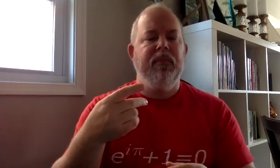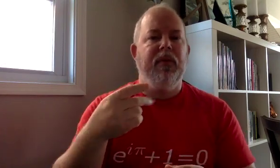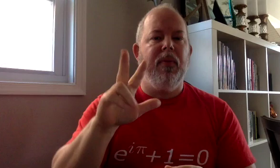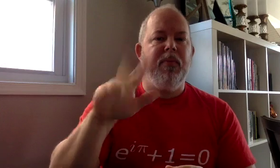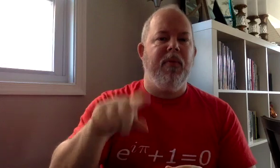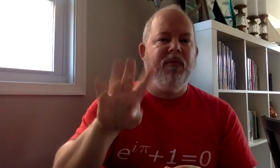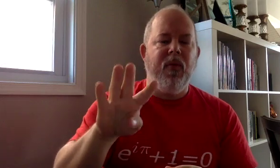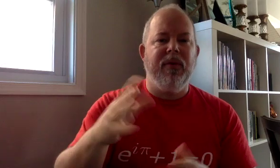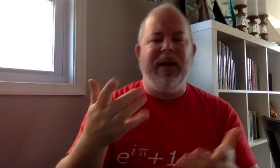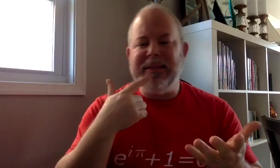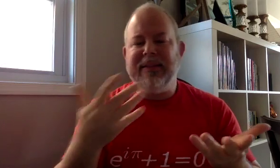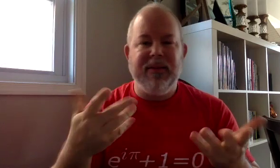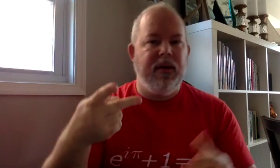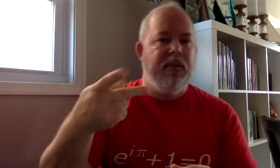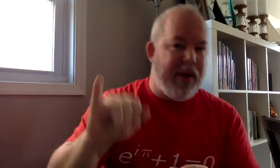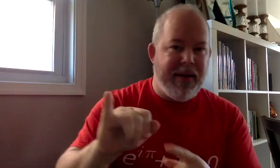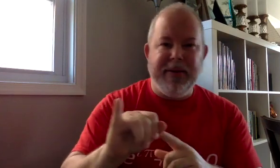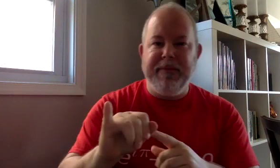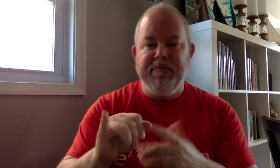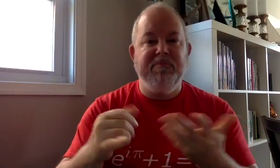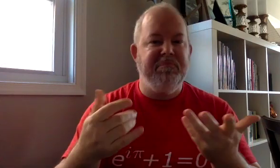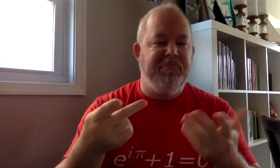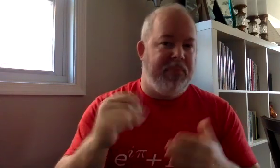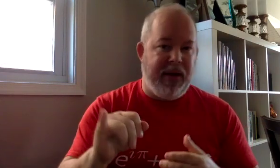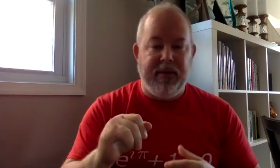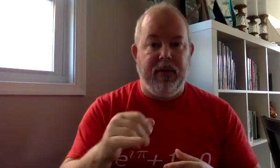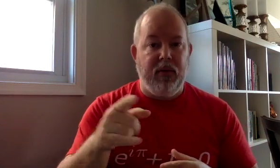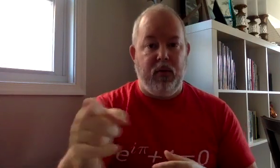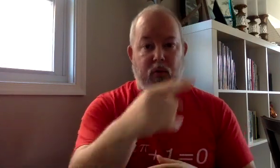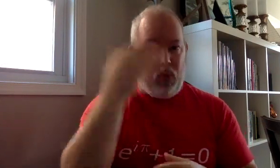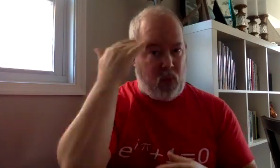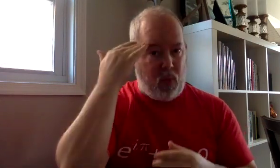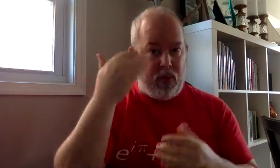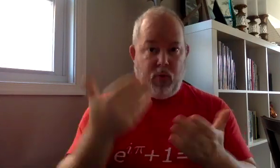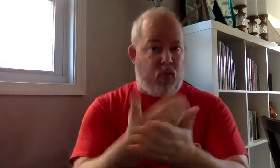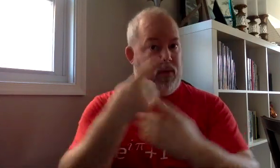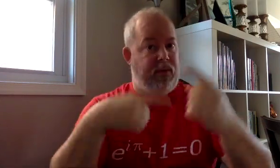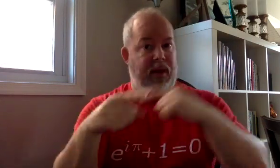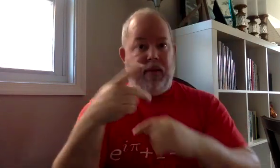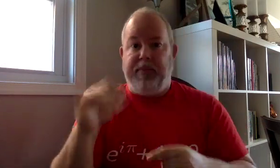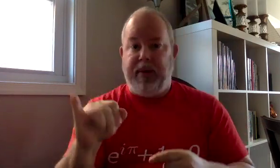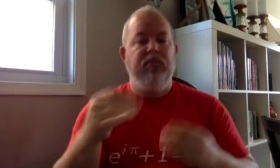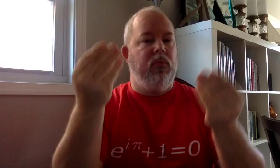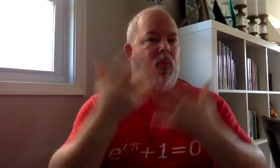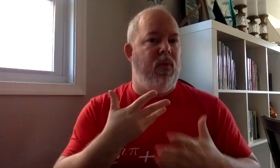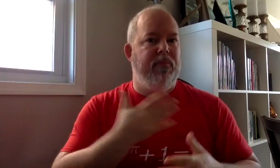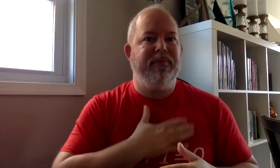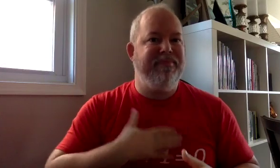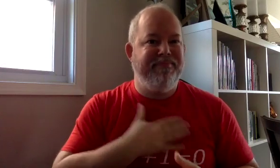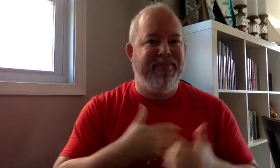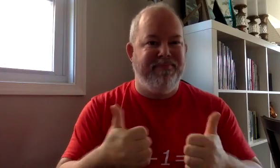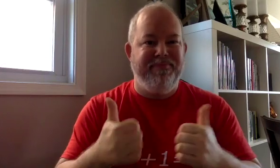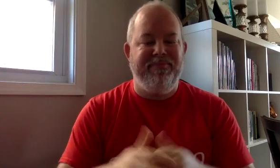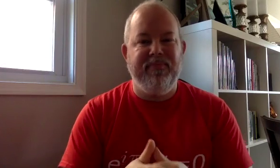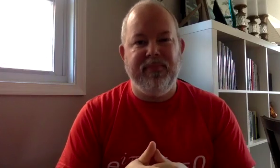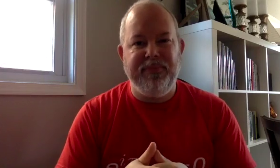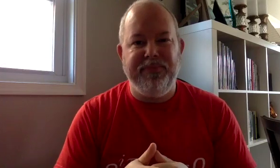it's about keeping up the very same standard that you set for yourself. Exactly. Years ago, for